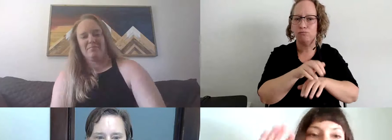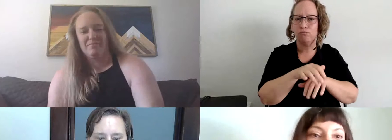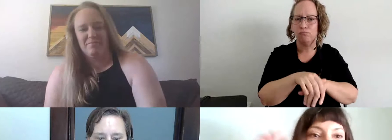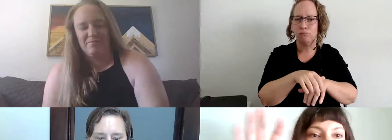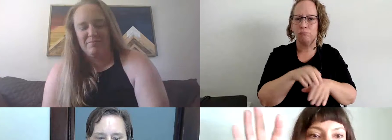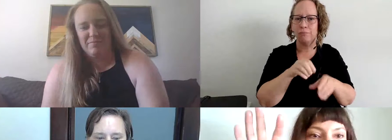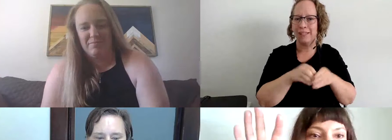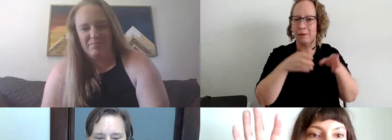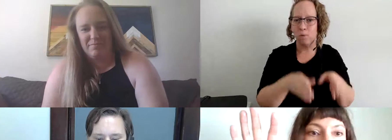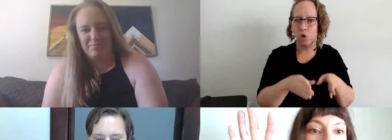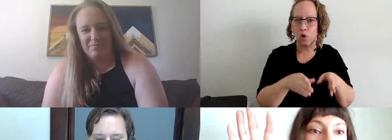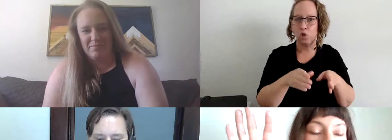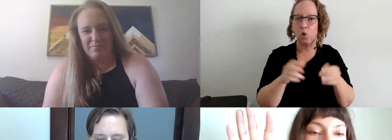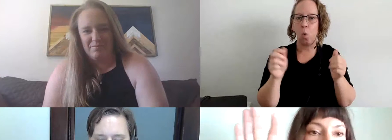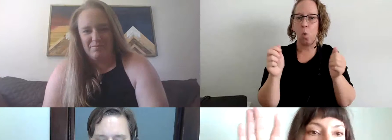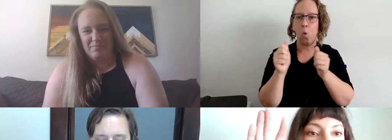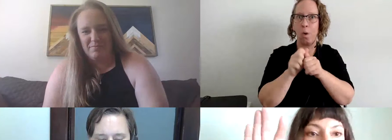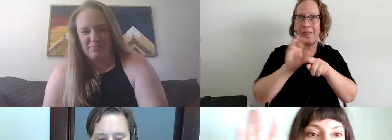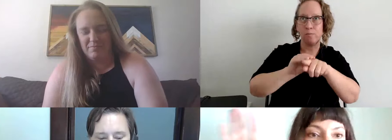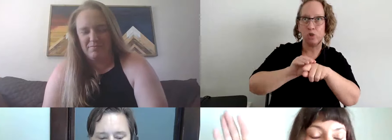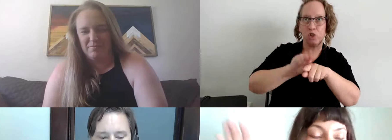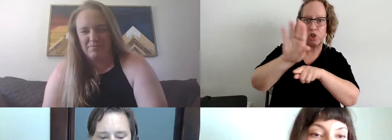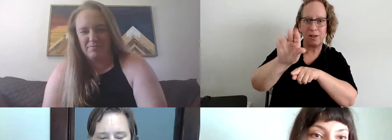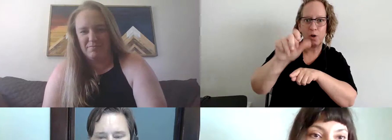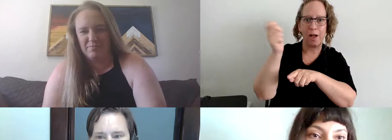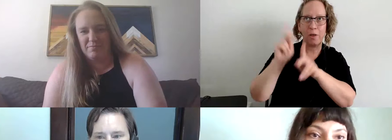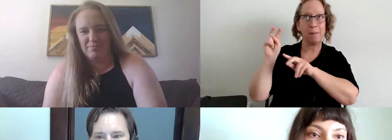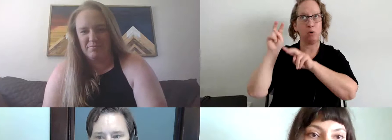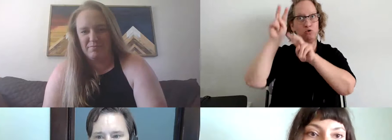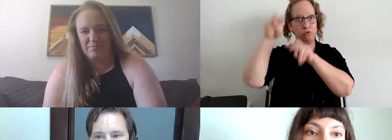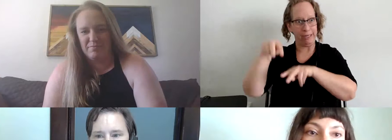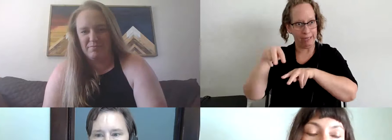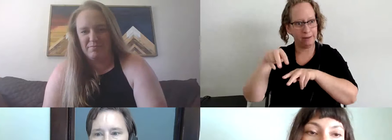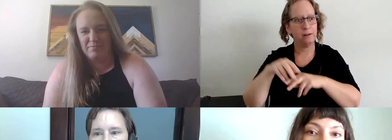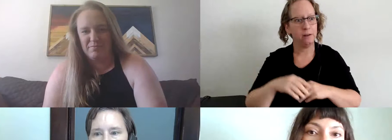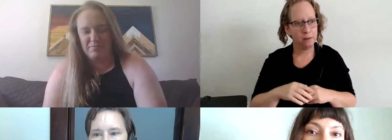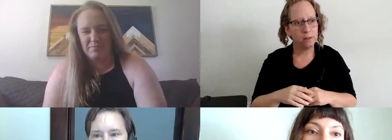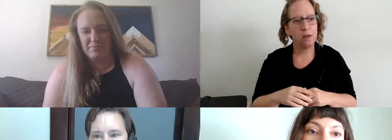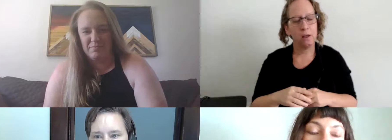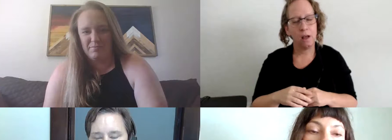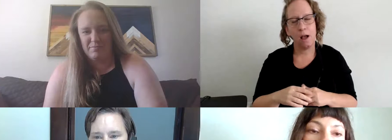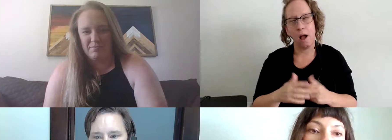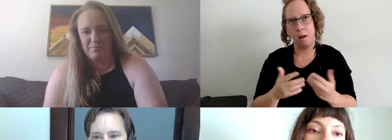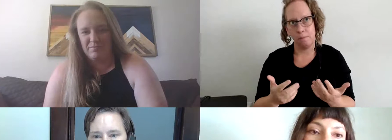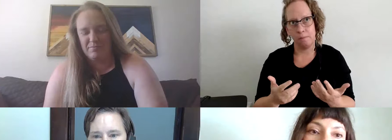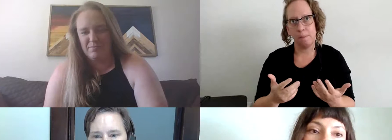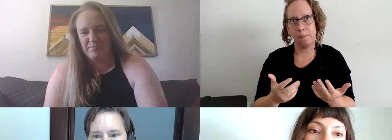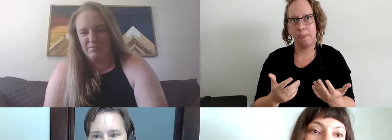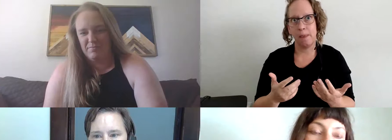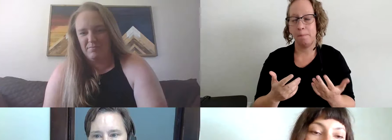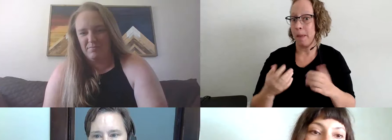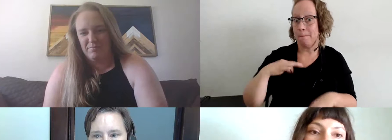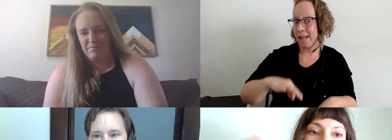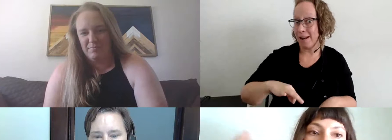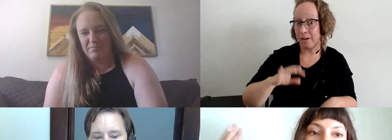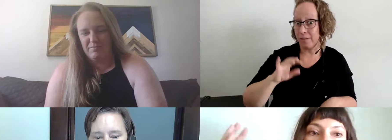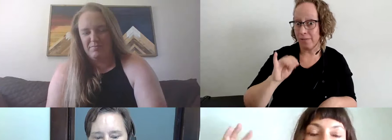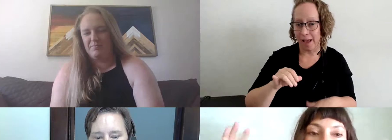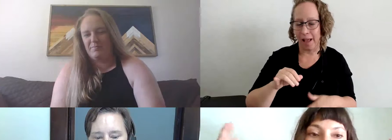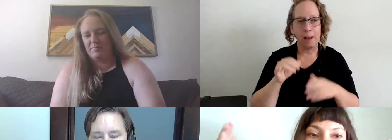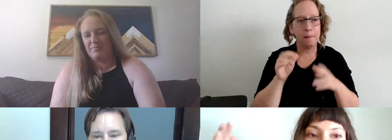being said and a projector projecting it on the screen for everyone to see. And the benefit of that is